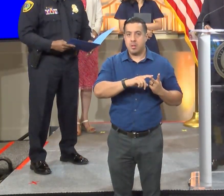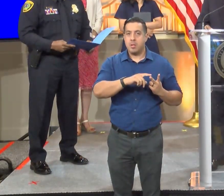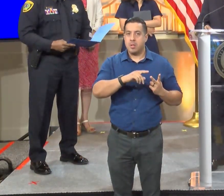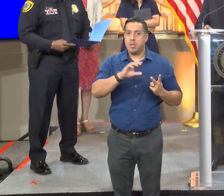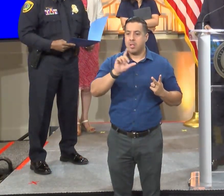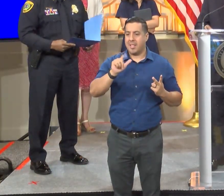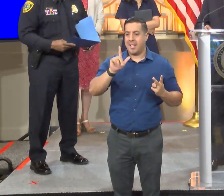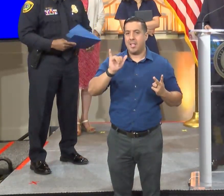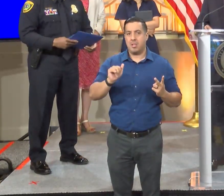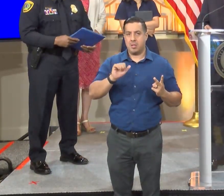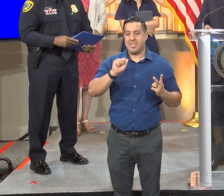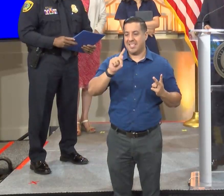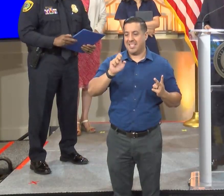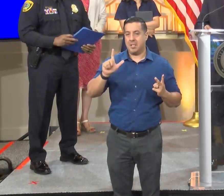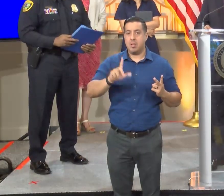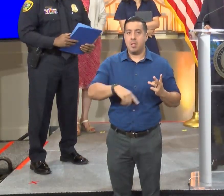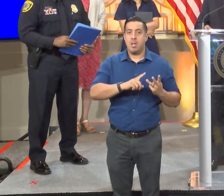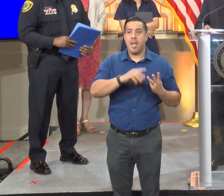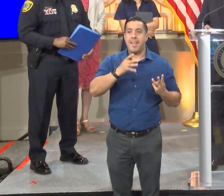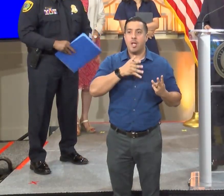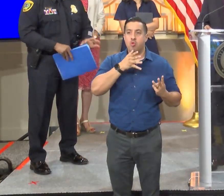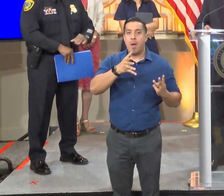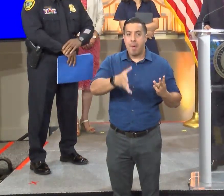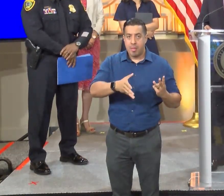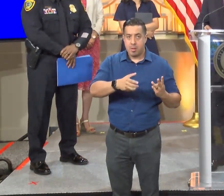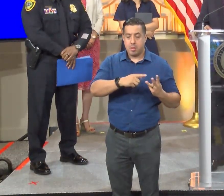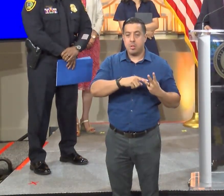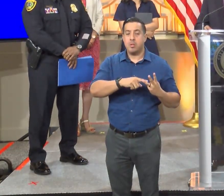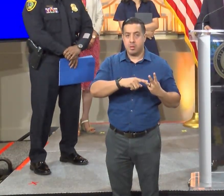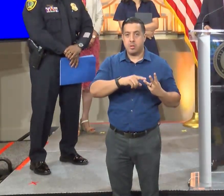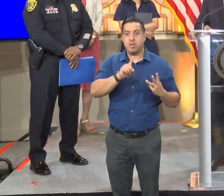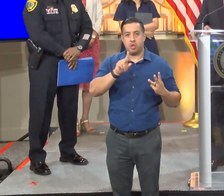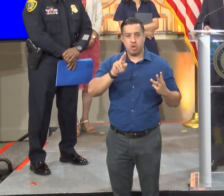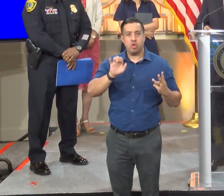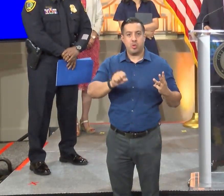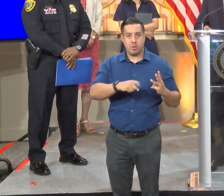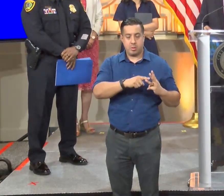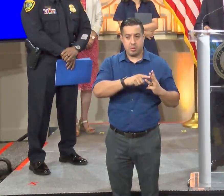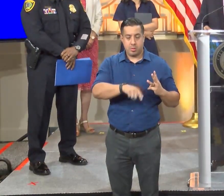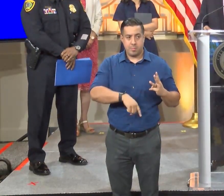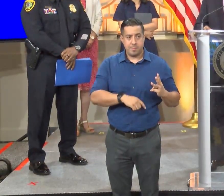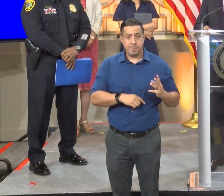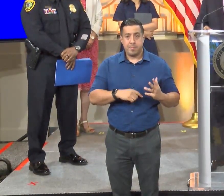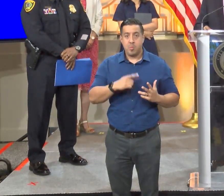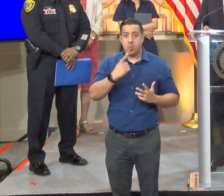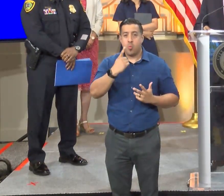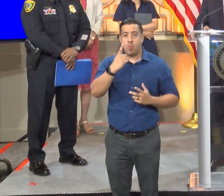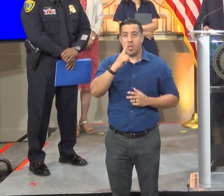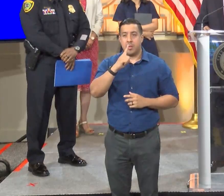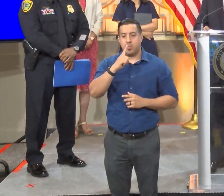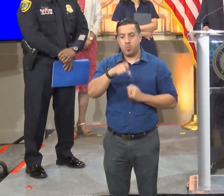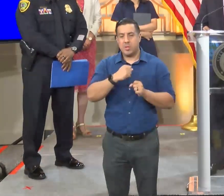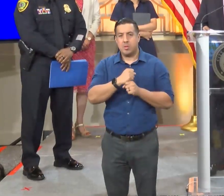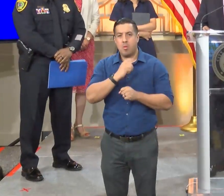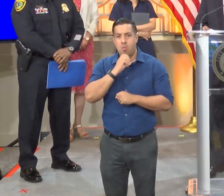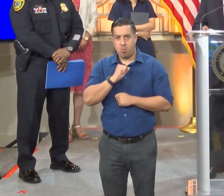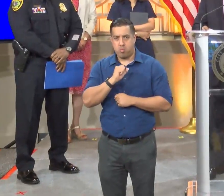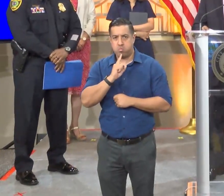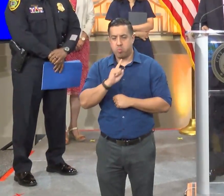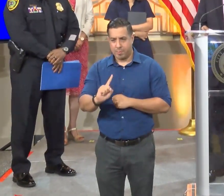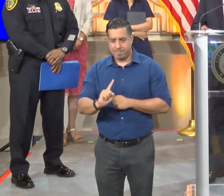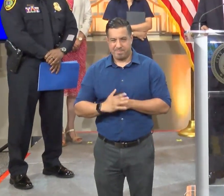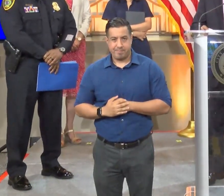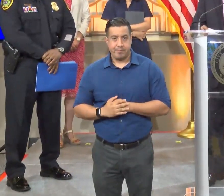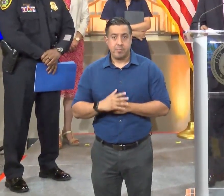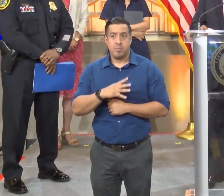the grandmother of Zeus, and 1 year old. And then we also